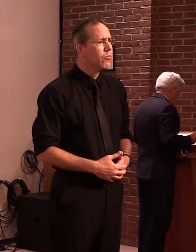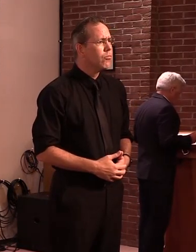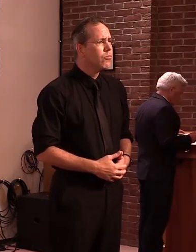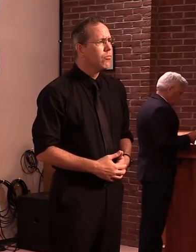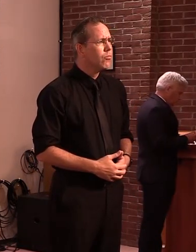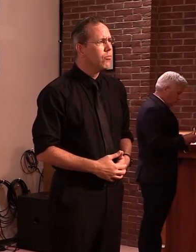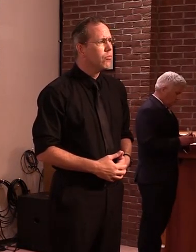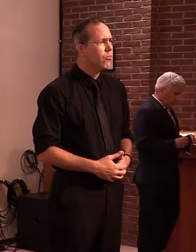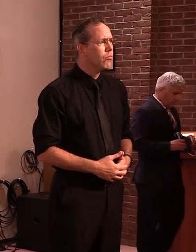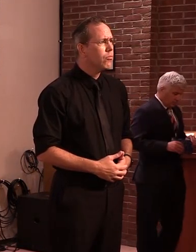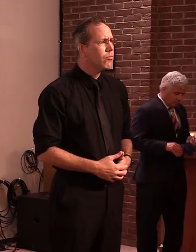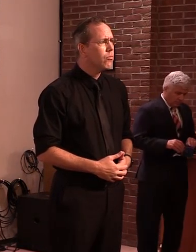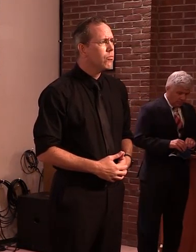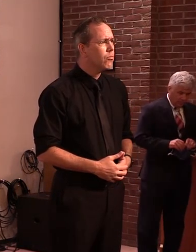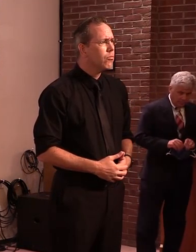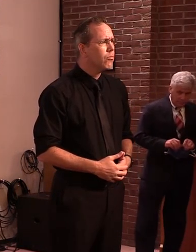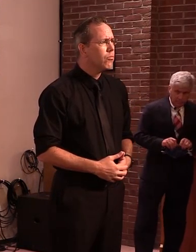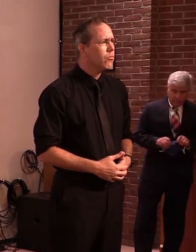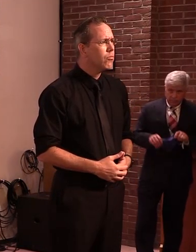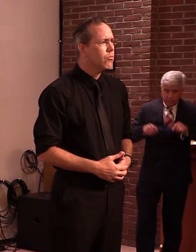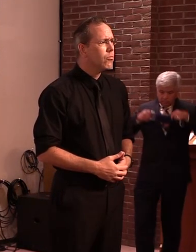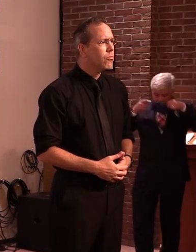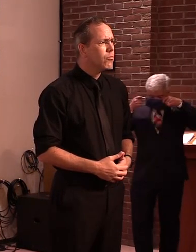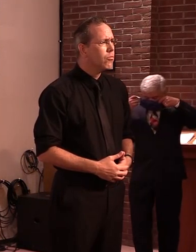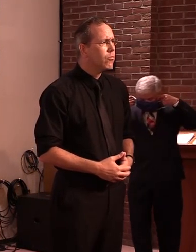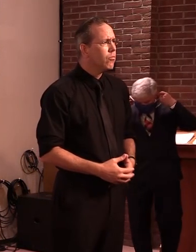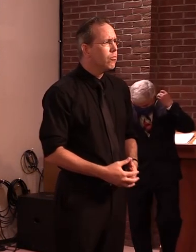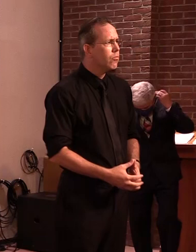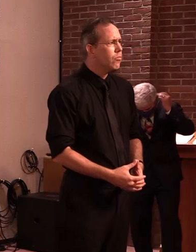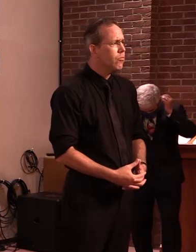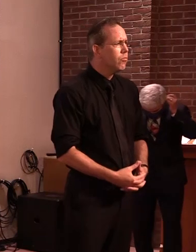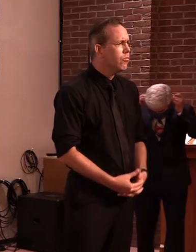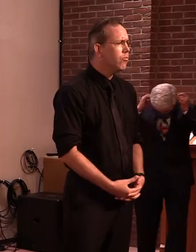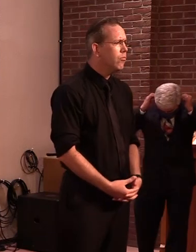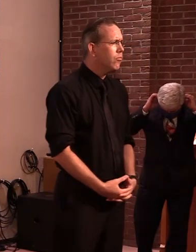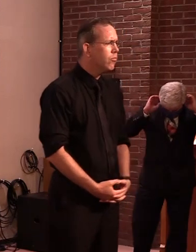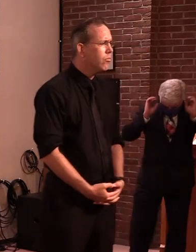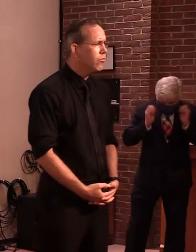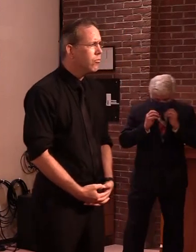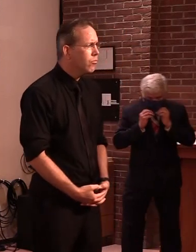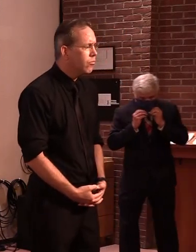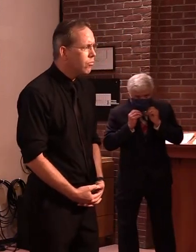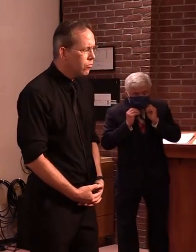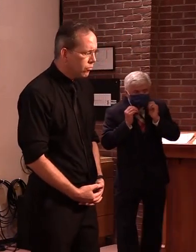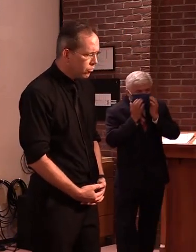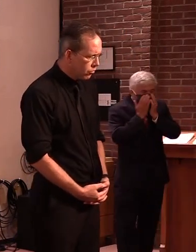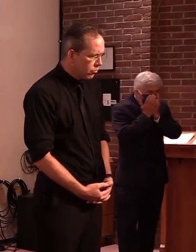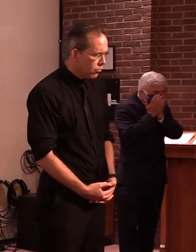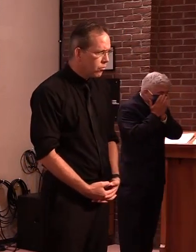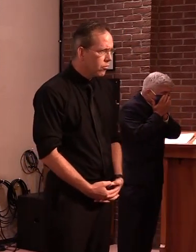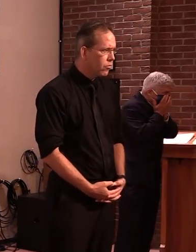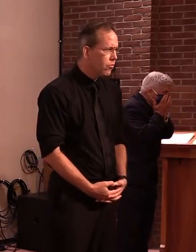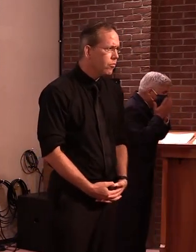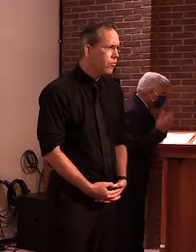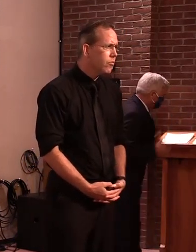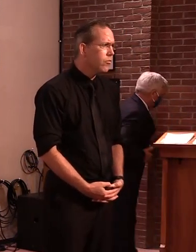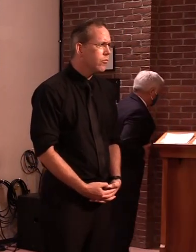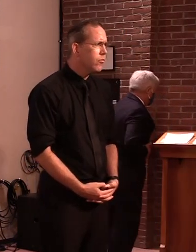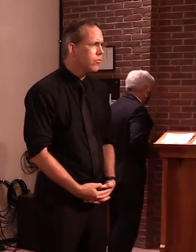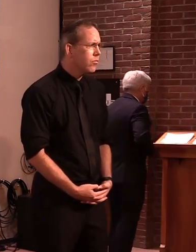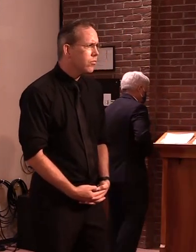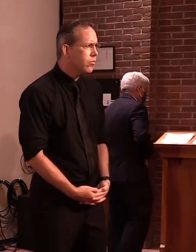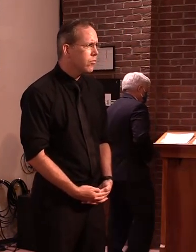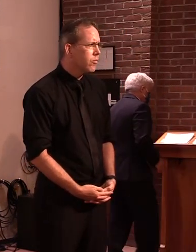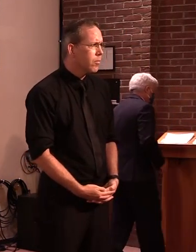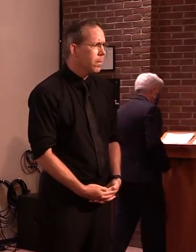Hi, this is a question about the mask mandate that's going into effect. I know that some of the reason around this was because of